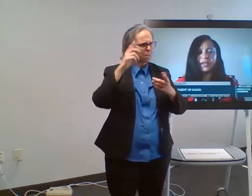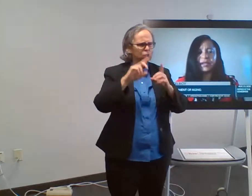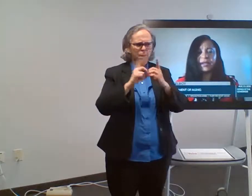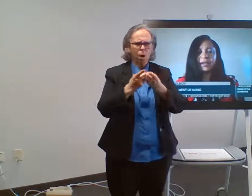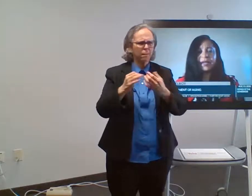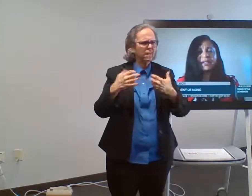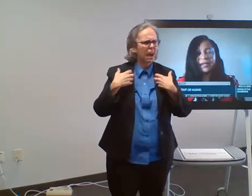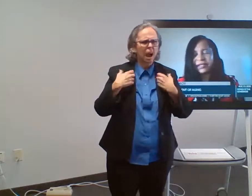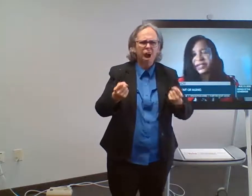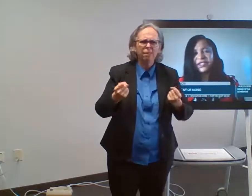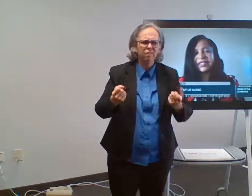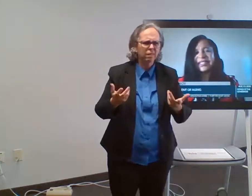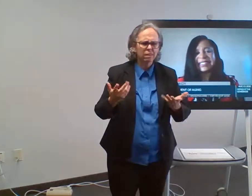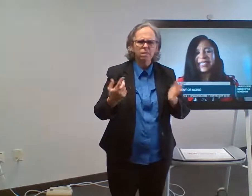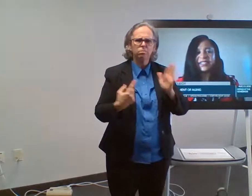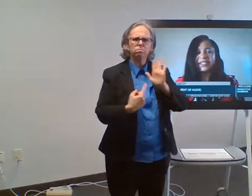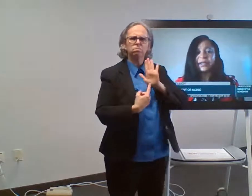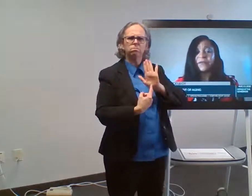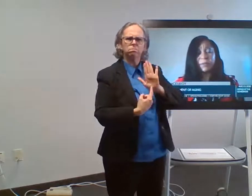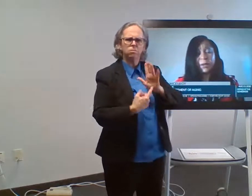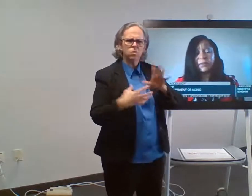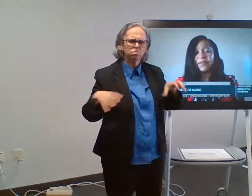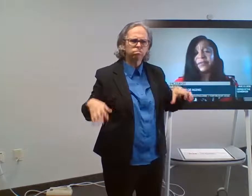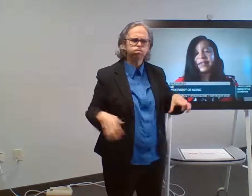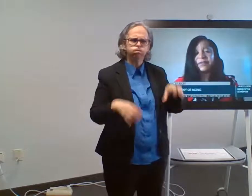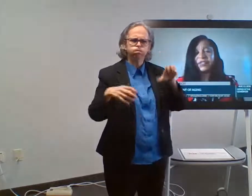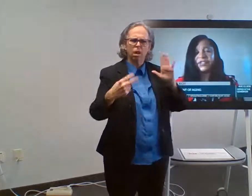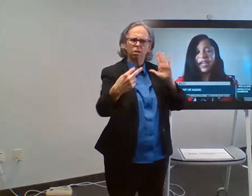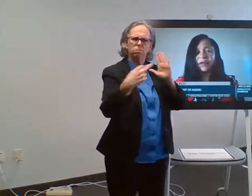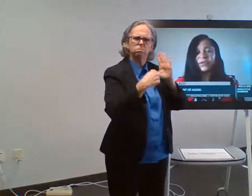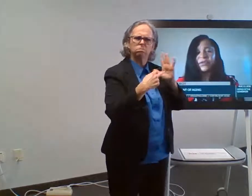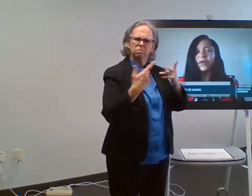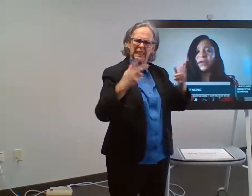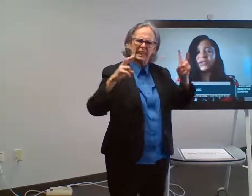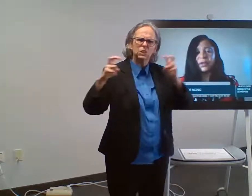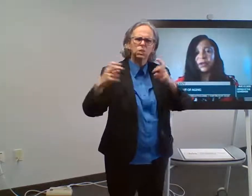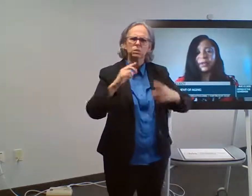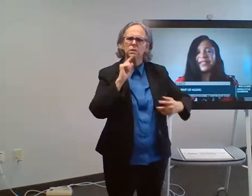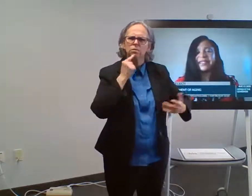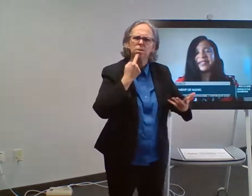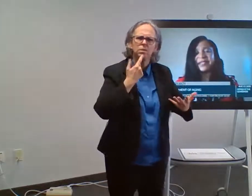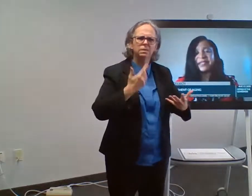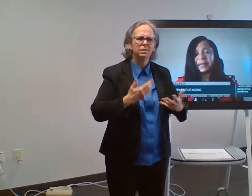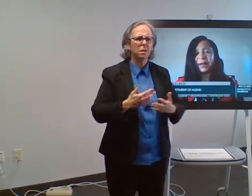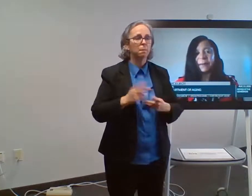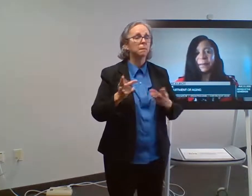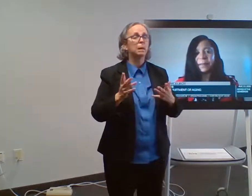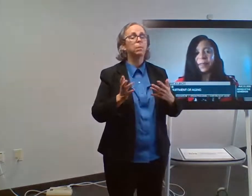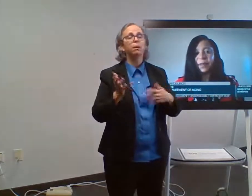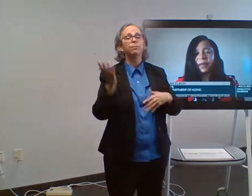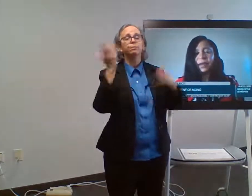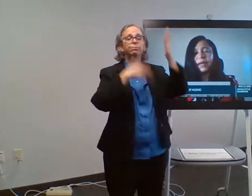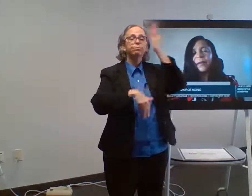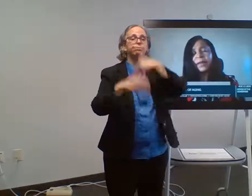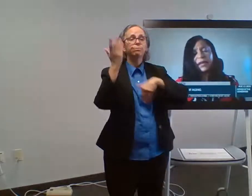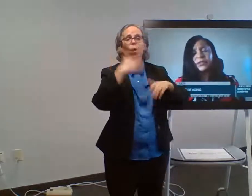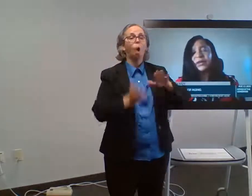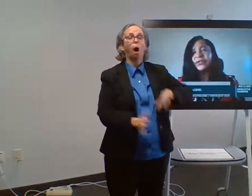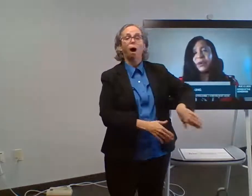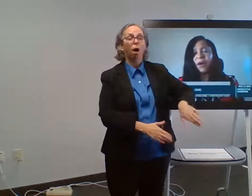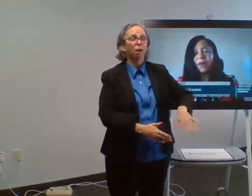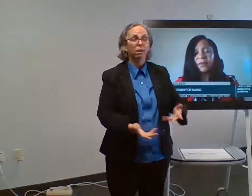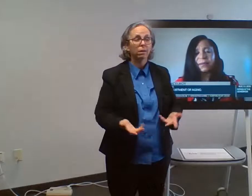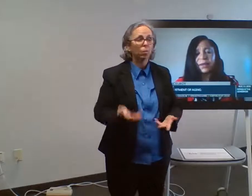issues. Attention that's necessary for people that have been left in the shadows far too long because of stigma.